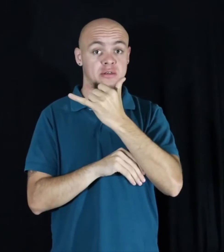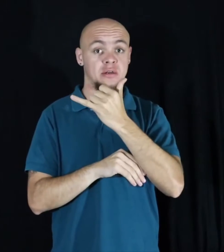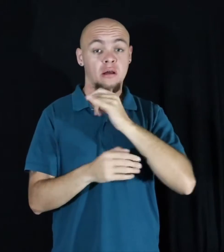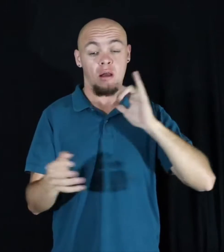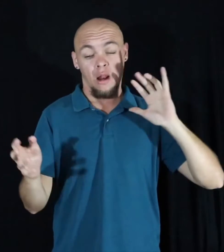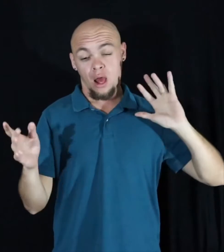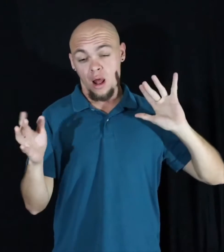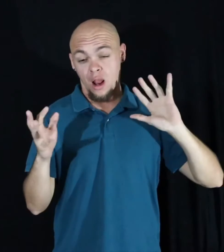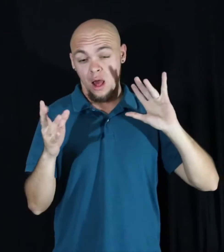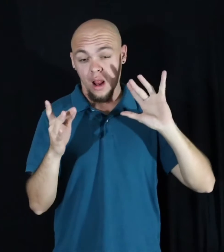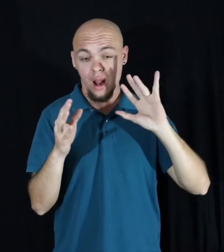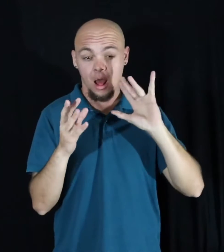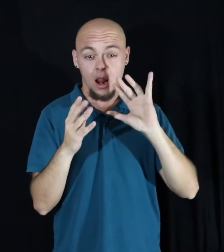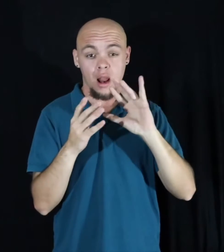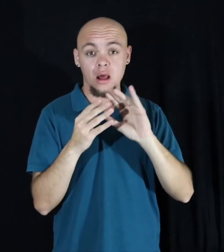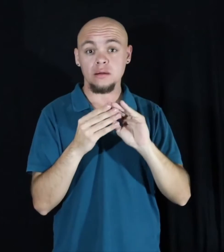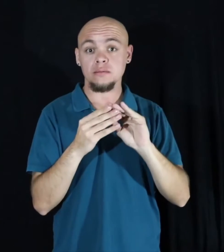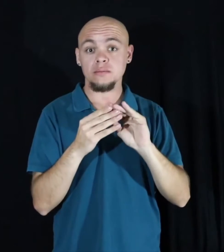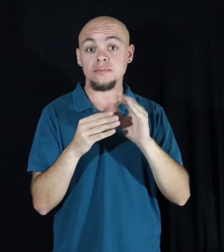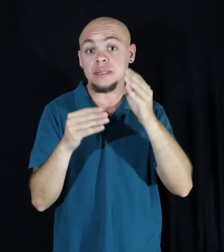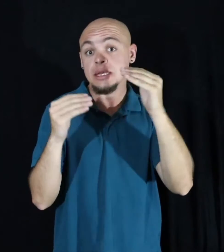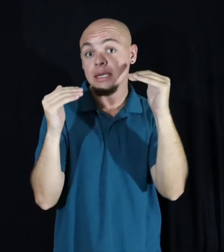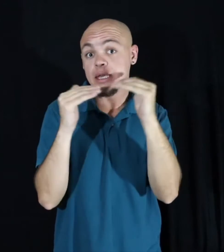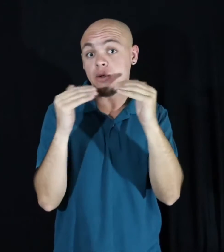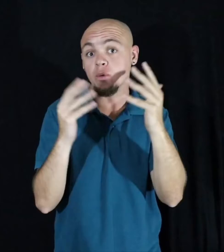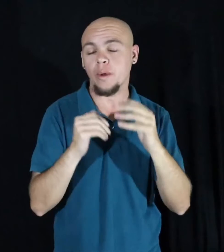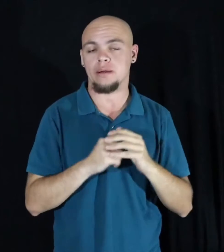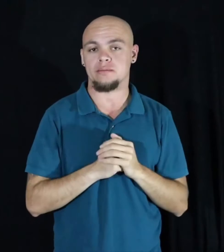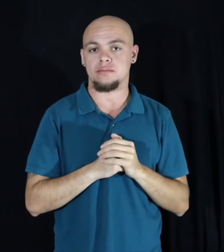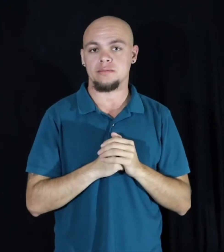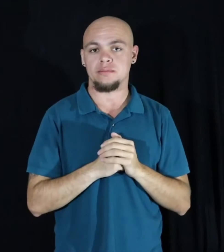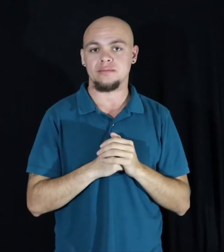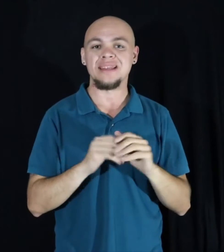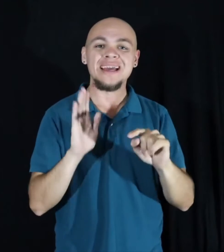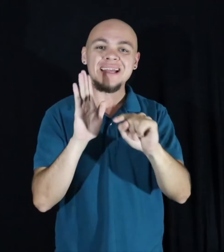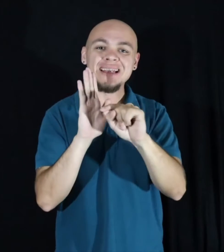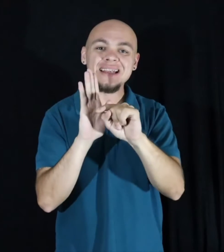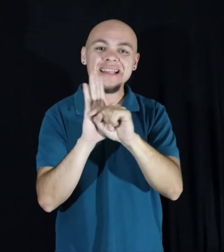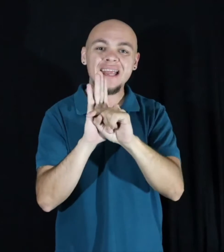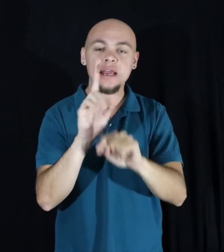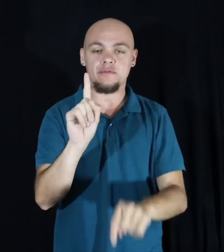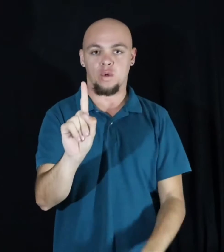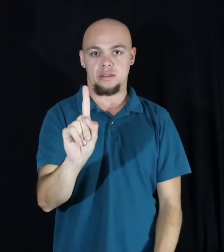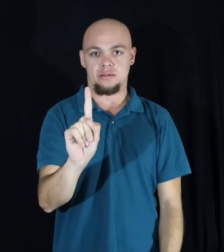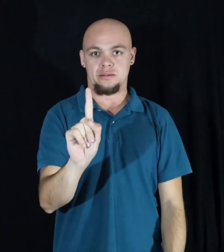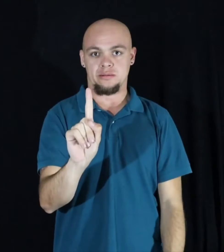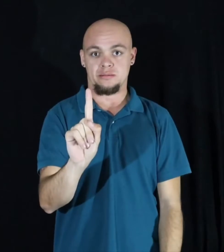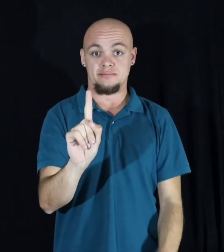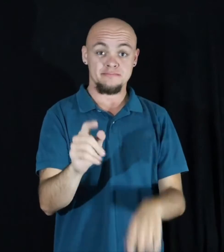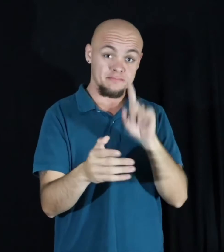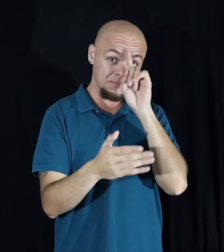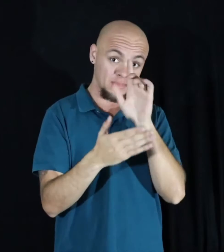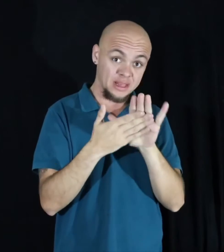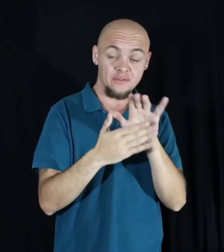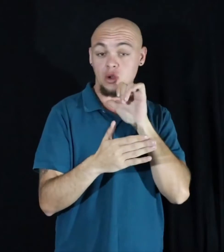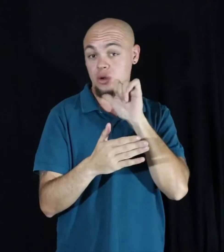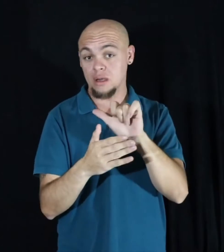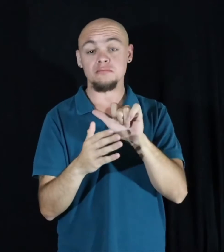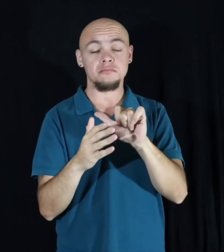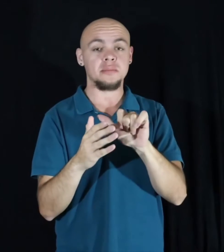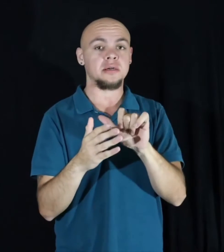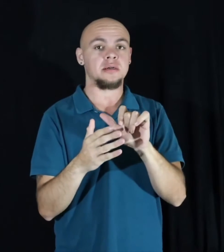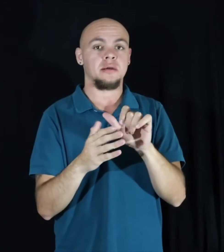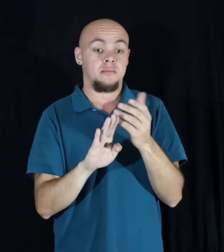up all those numbers, guess what it equals? It equals -1. Believe it or not. If you stop